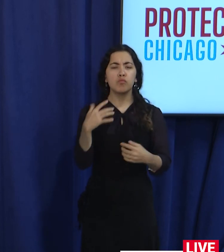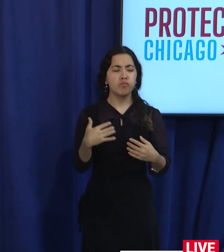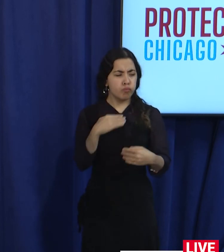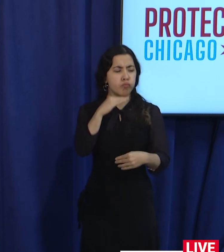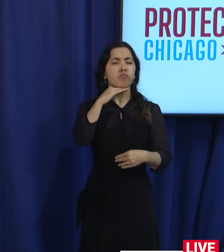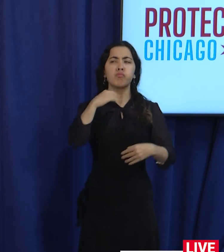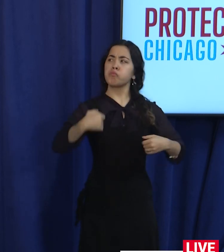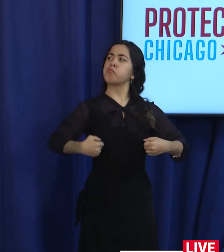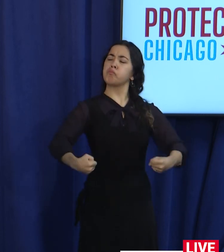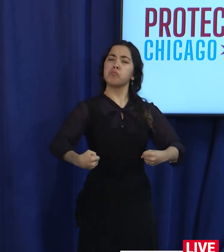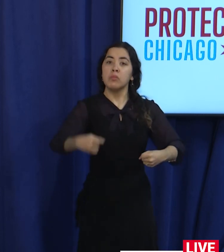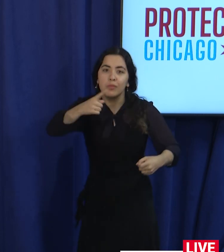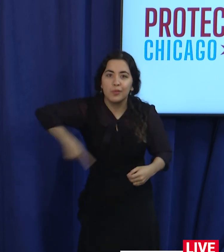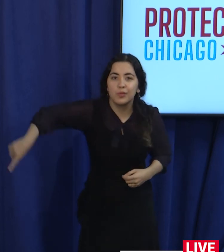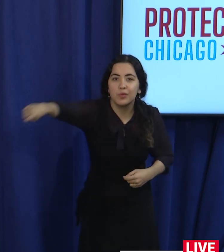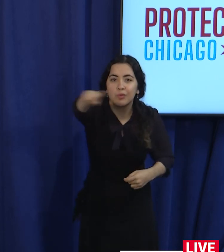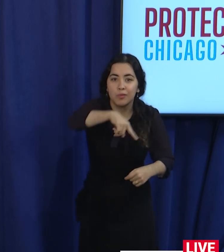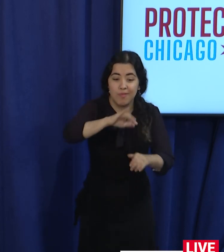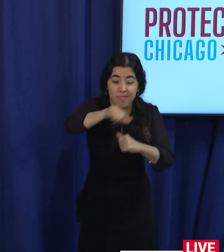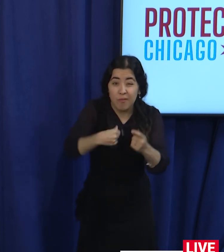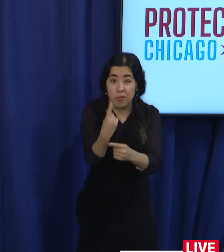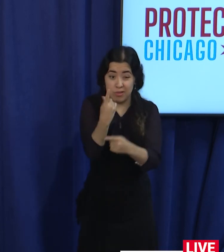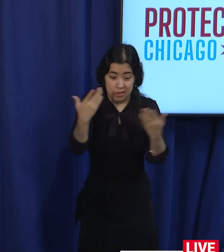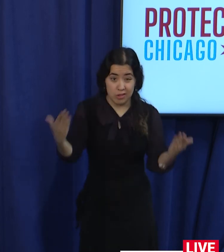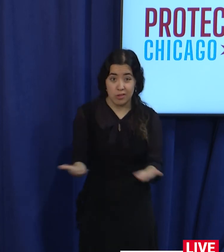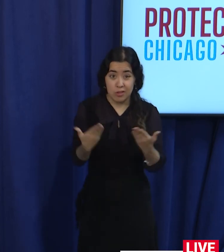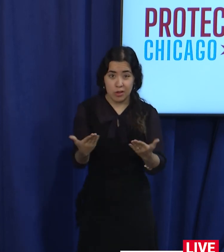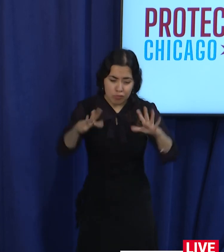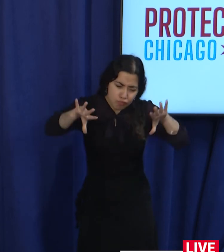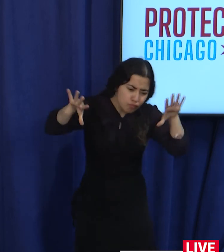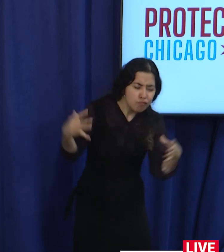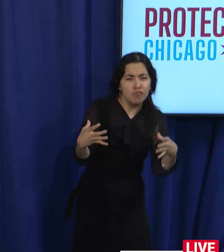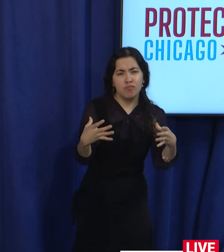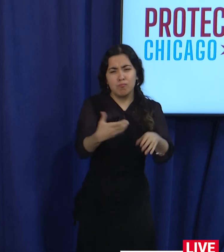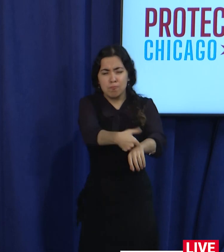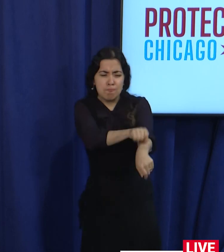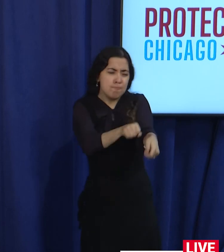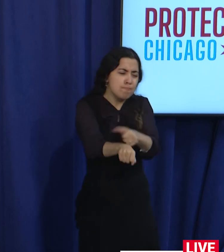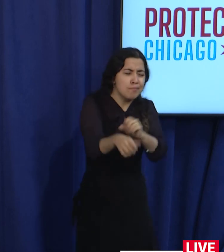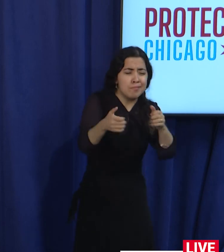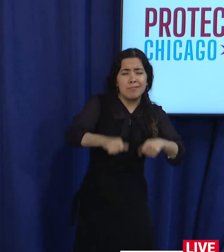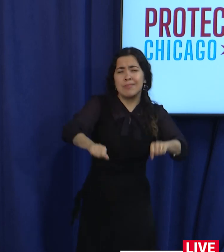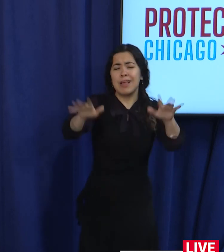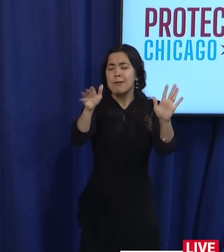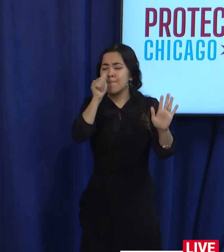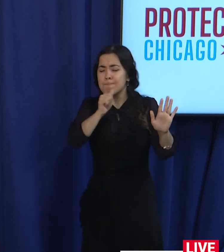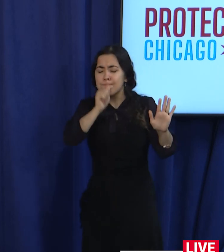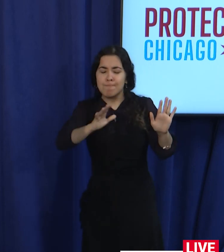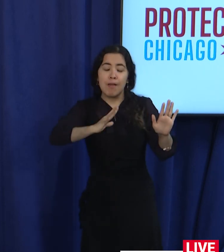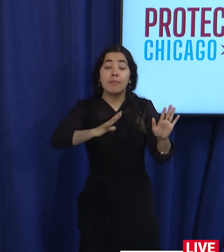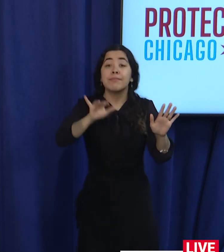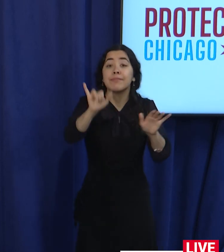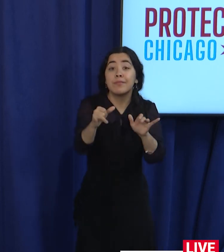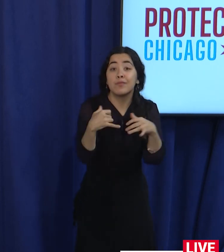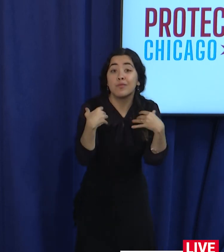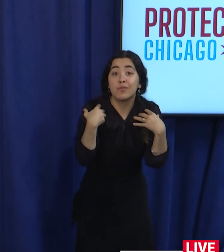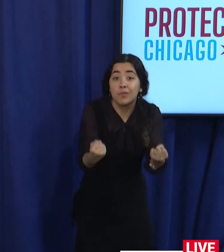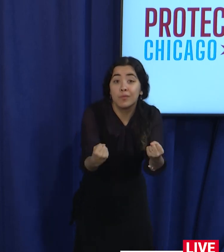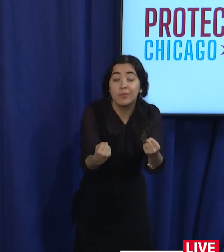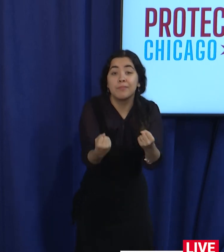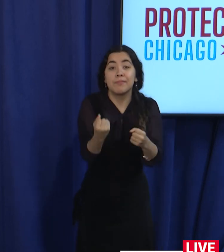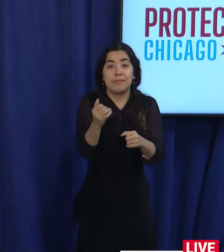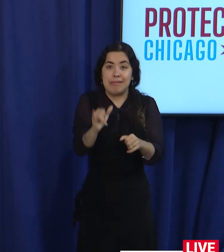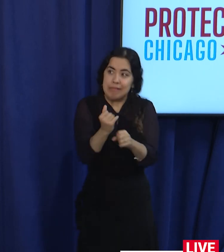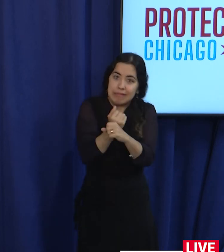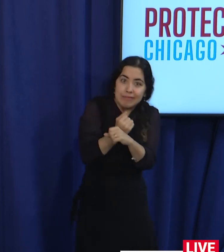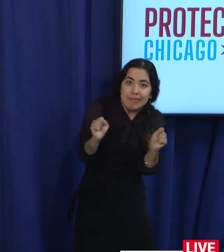are doing the right thing, making all the sacrifices. So please stay strong and stay safe. And with that, I want to also